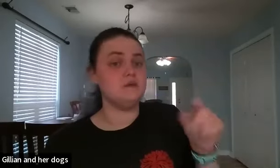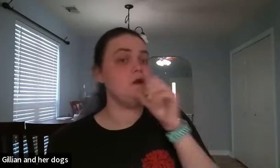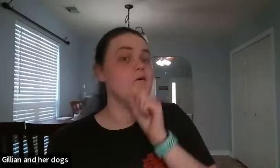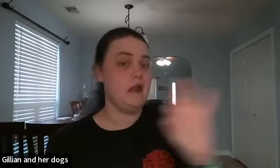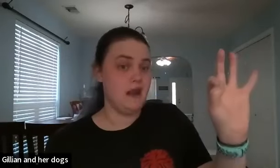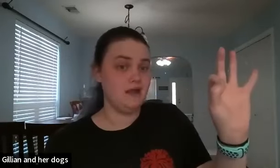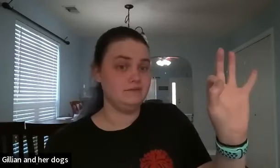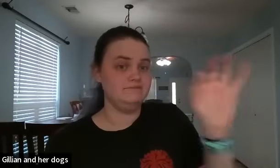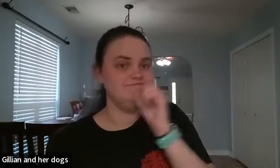up go